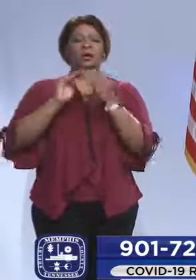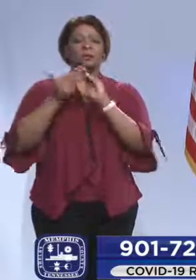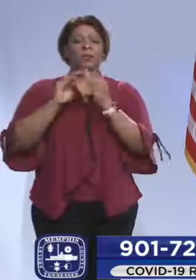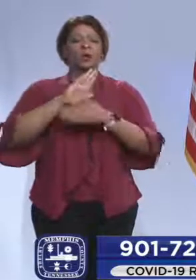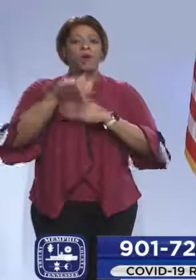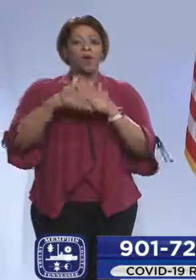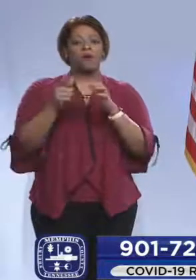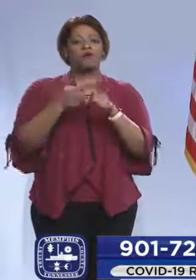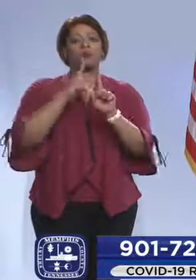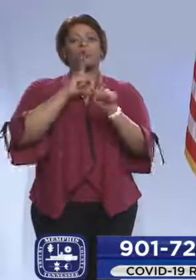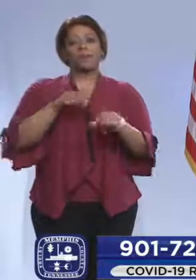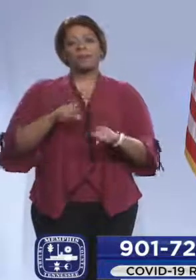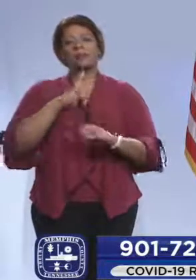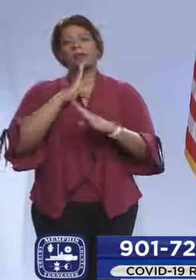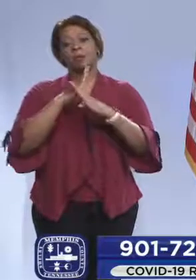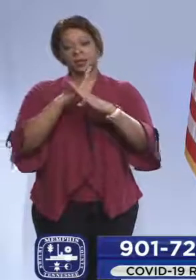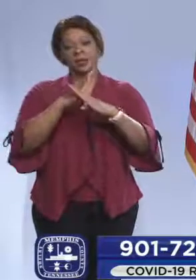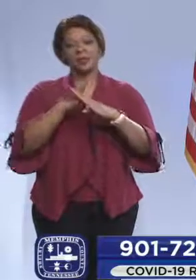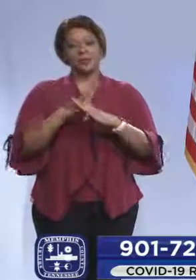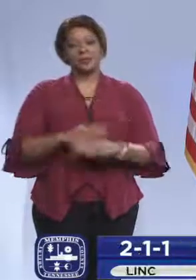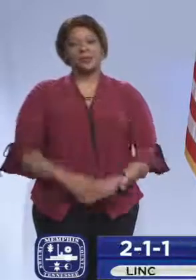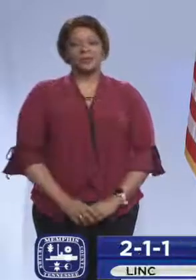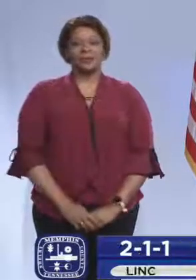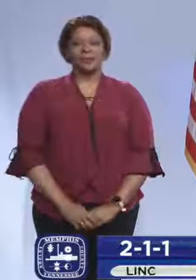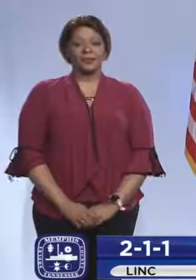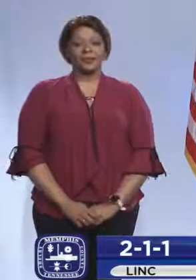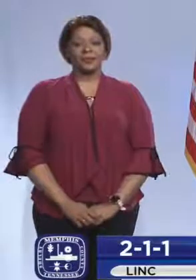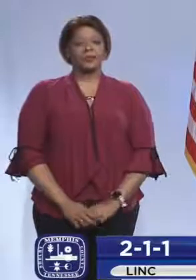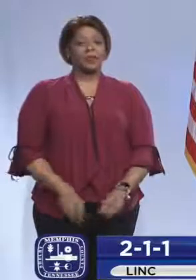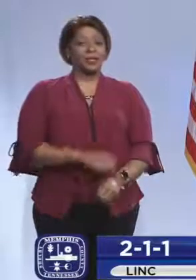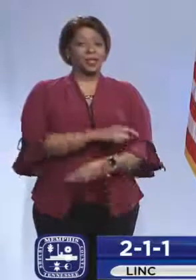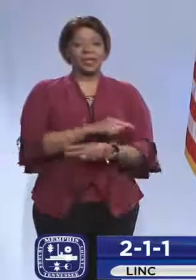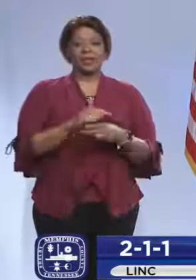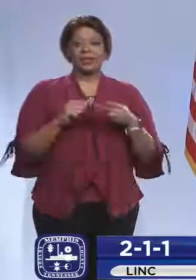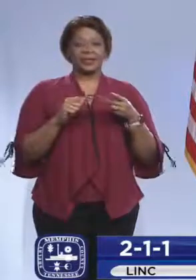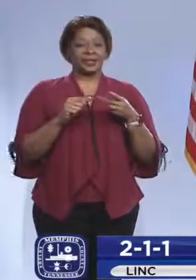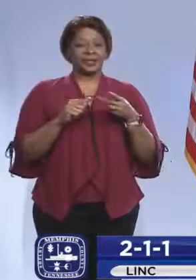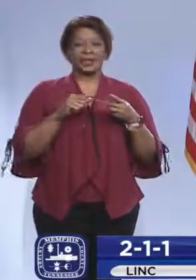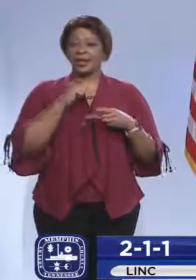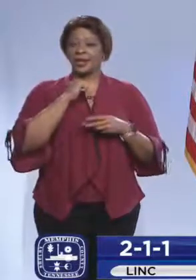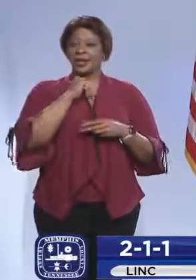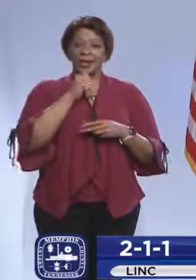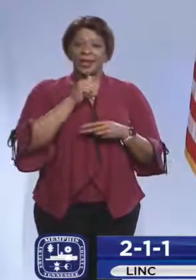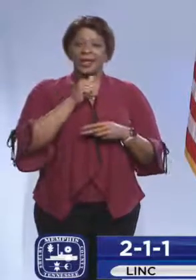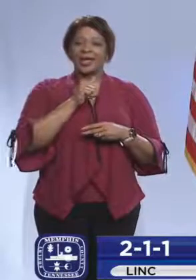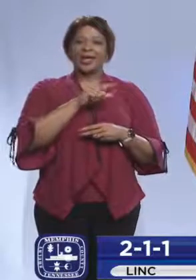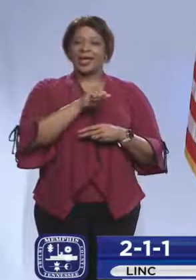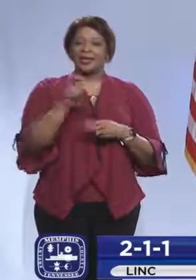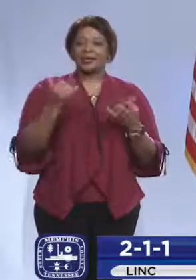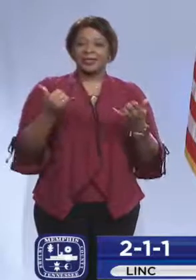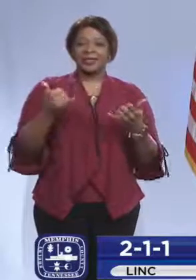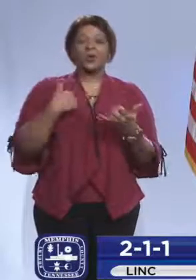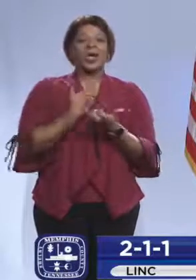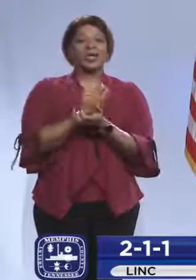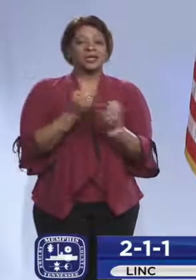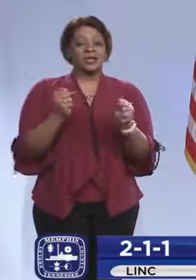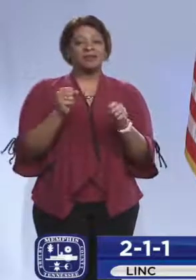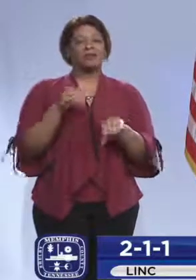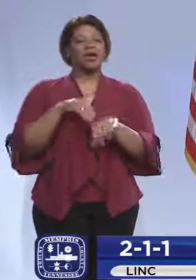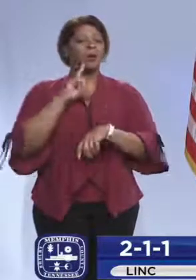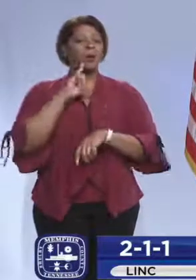first responders can be protected. And second, and I haven't asked today, we have a safer at home